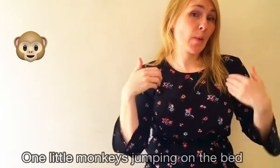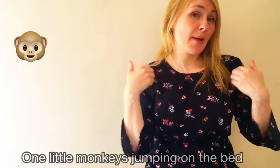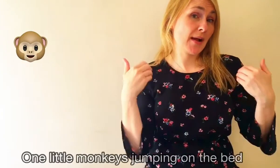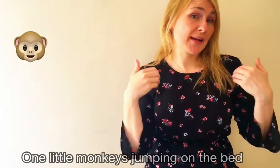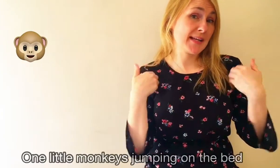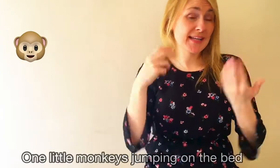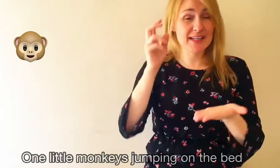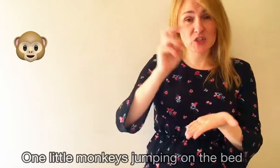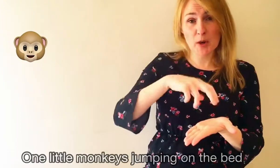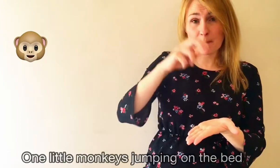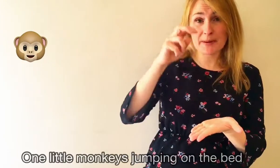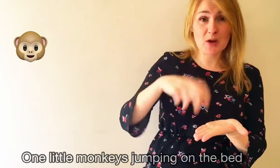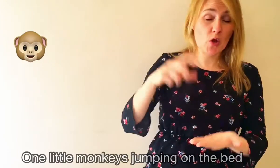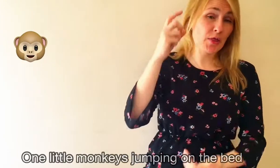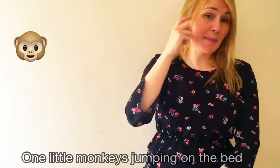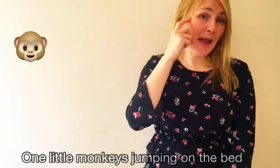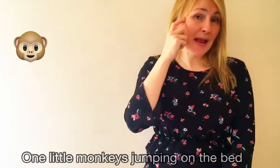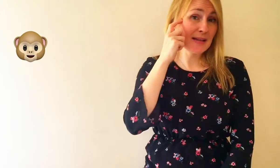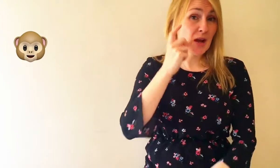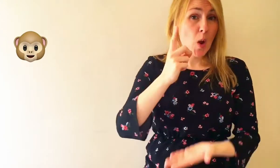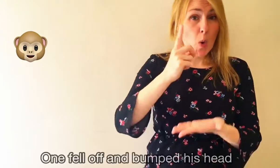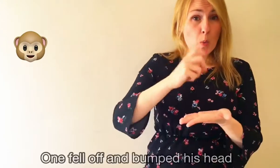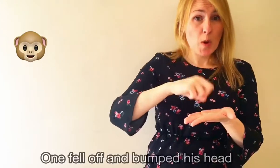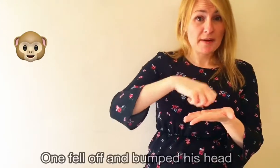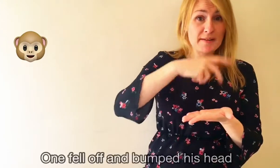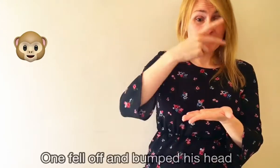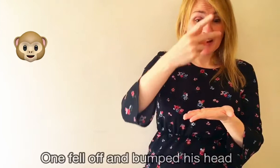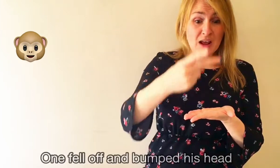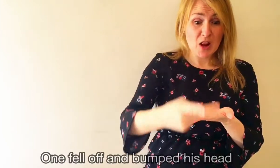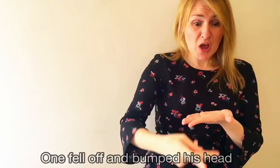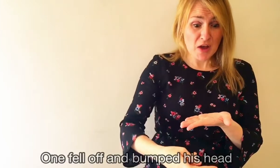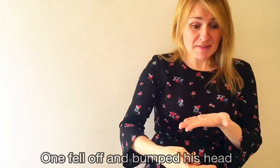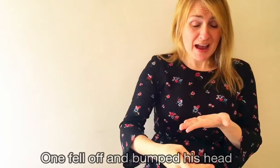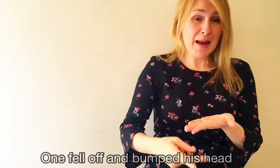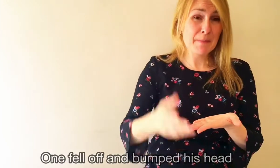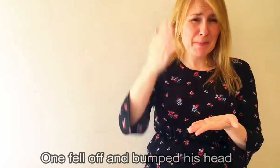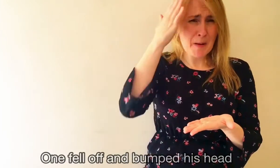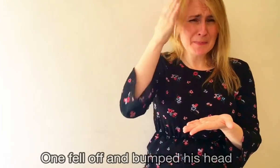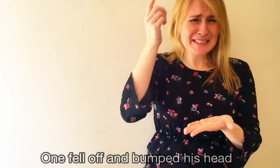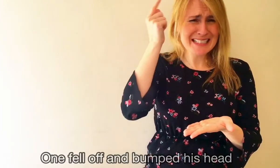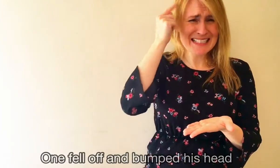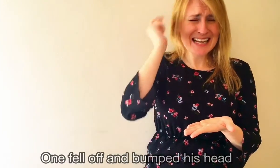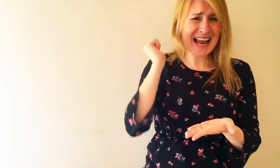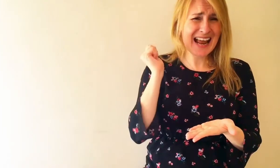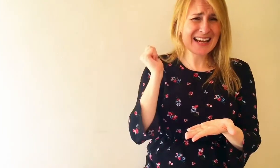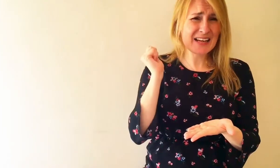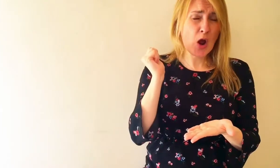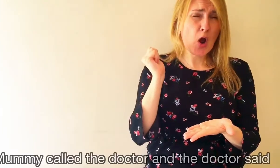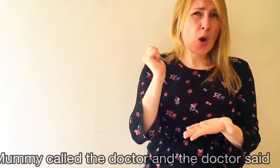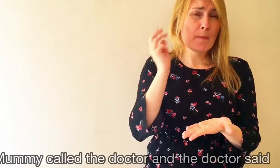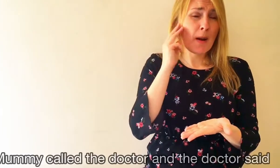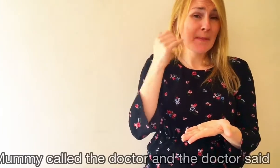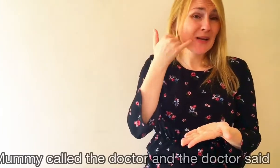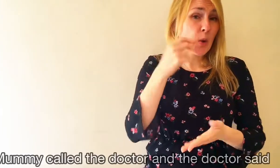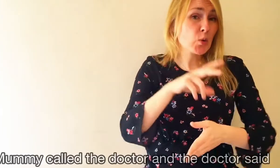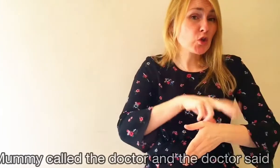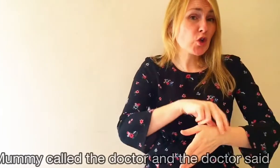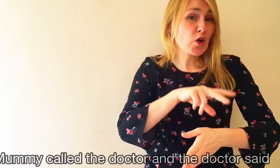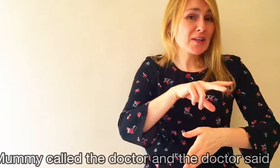monkeys bouncing on the bed, one fell off and bumped his head. Mammy called the doctor